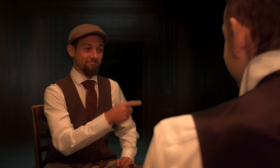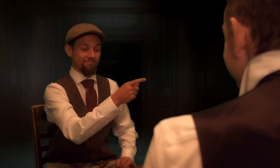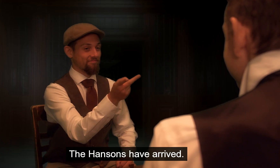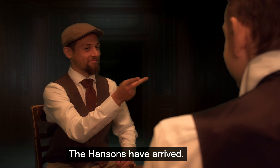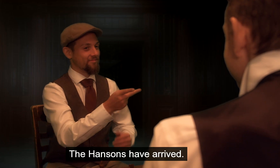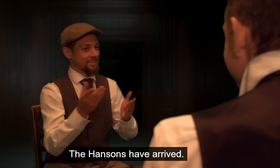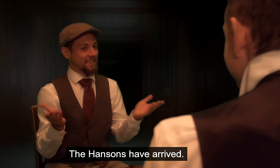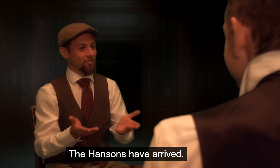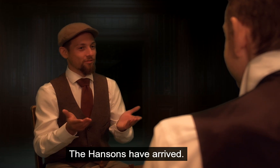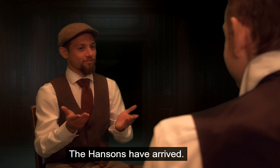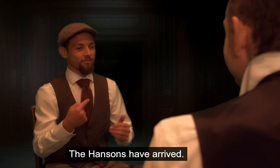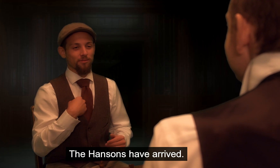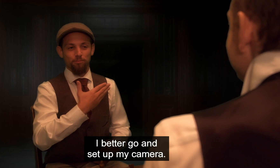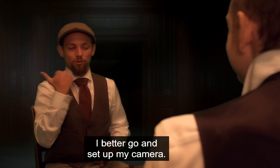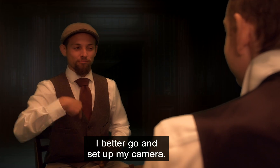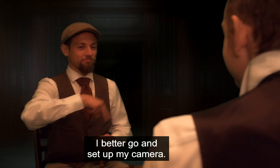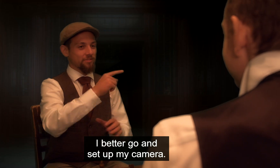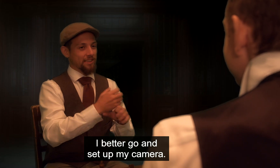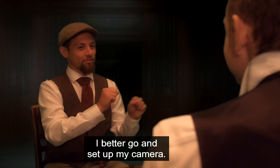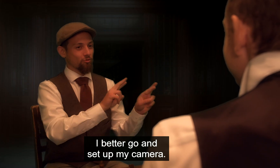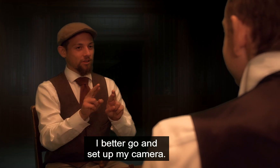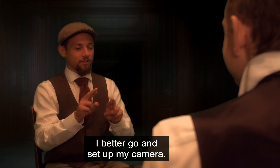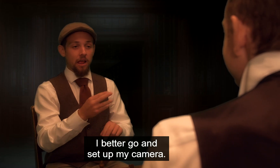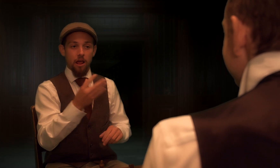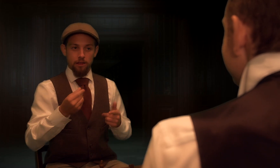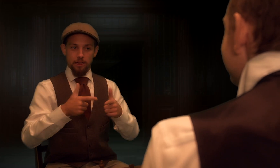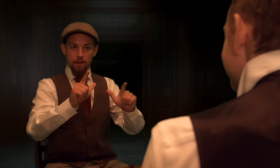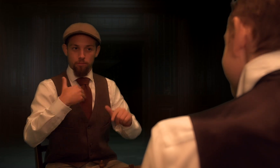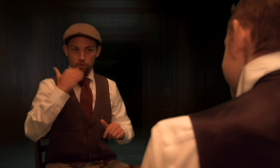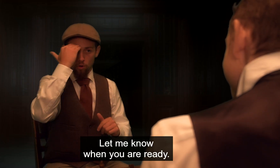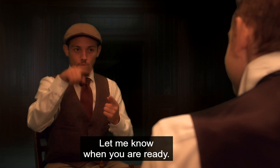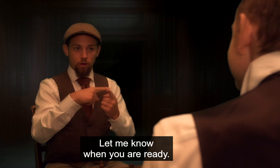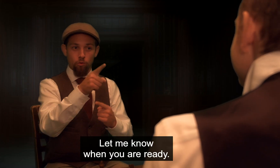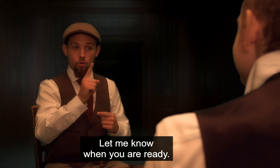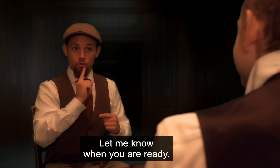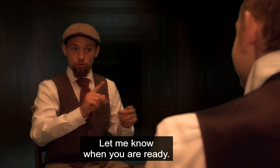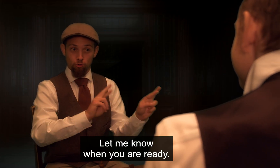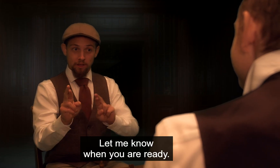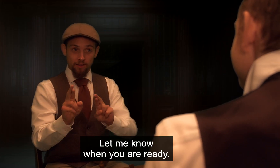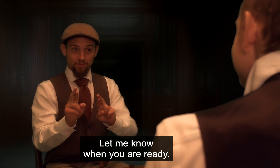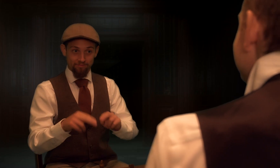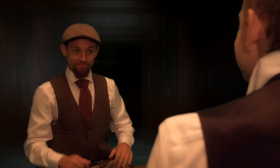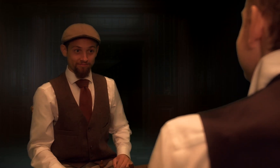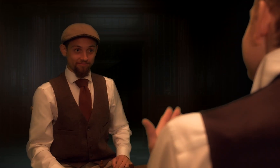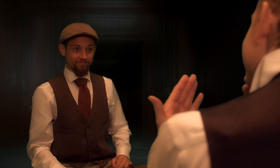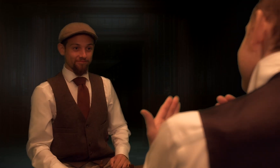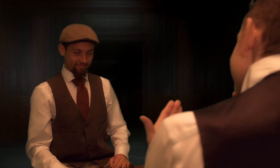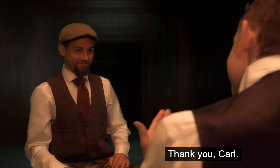The Hansons have arrived. I better go and set up my camera. Let me know when you are ready. Thank